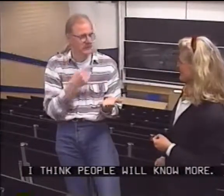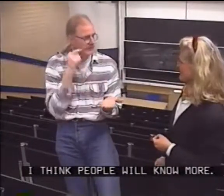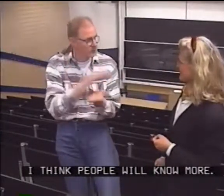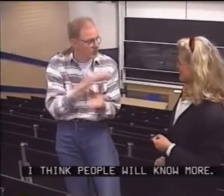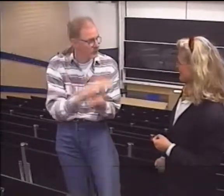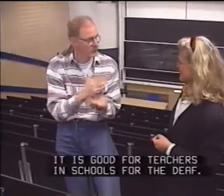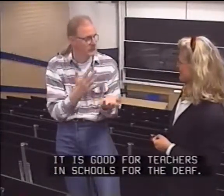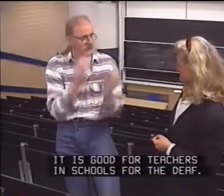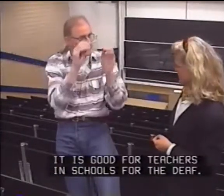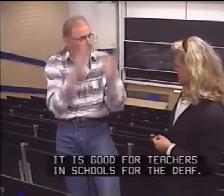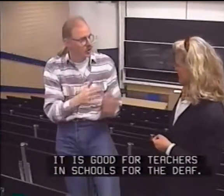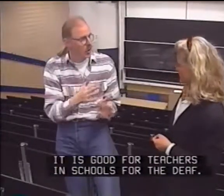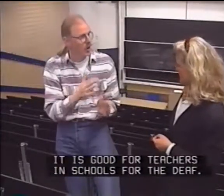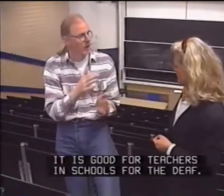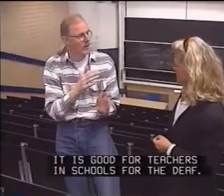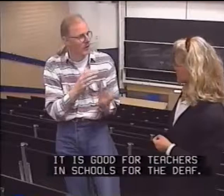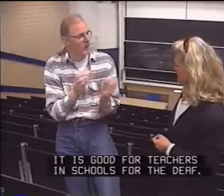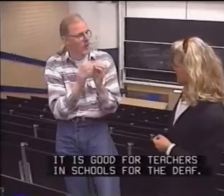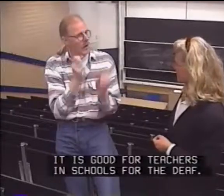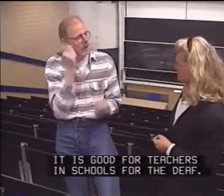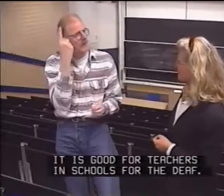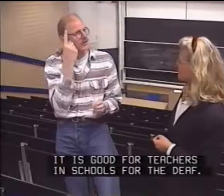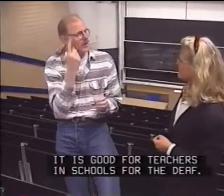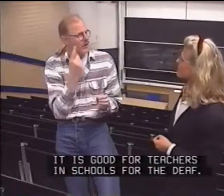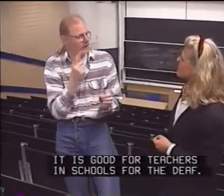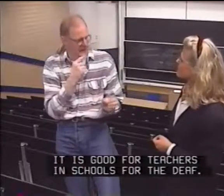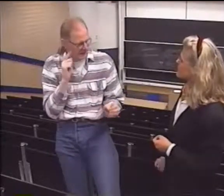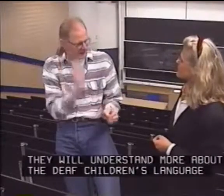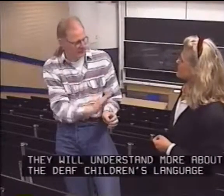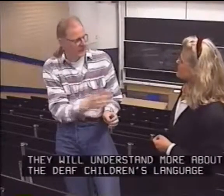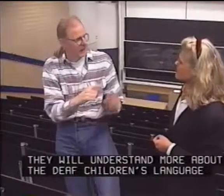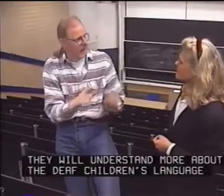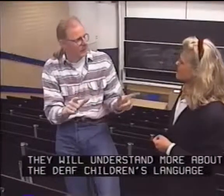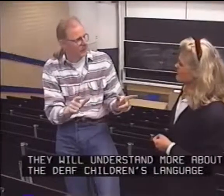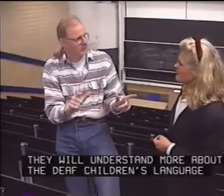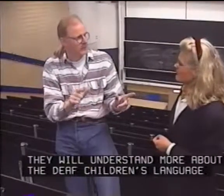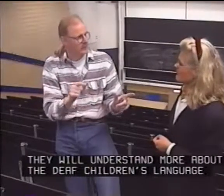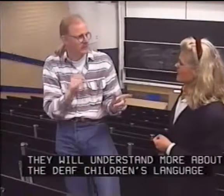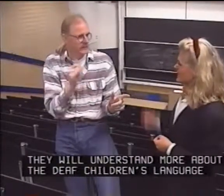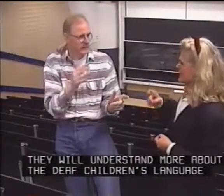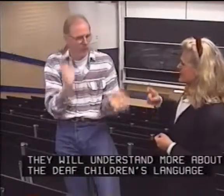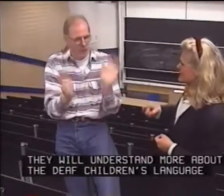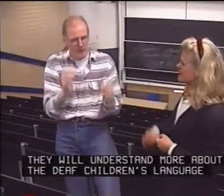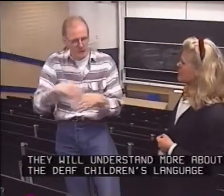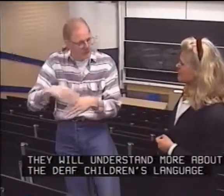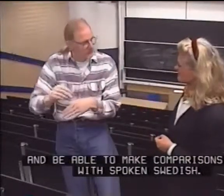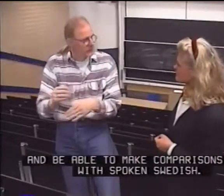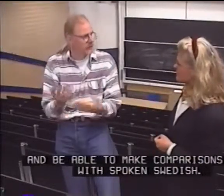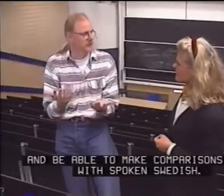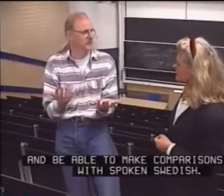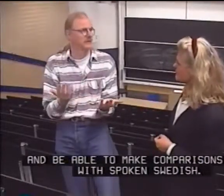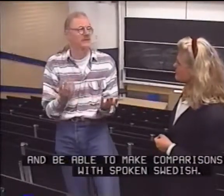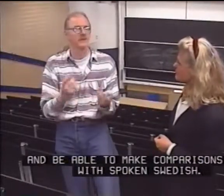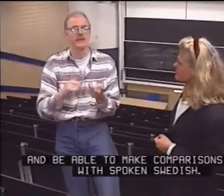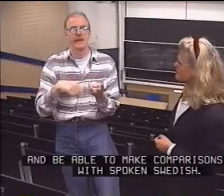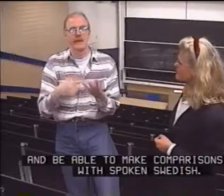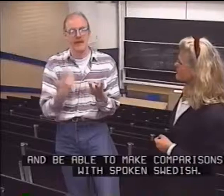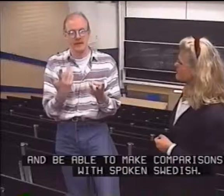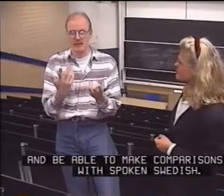It is good for teachers in schools for the deaf. They will understand more about the deaf children's language and be able to make comparisons with spoken